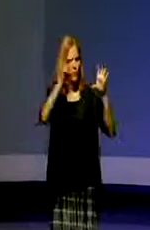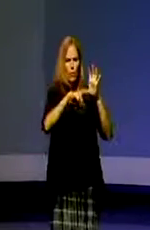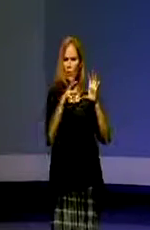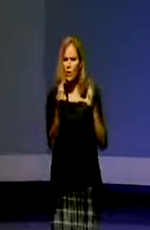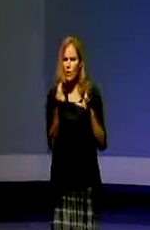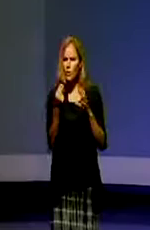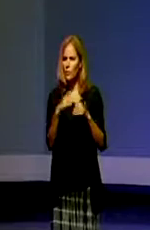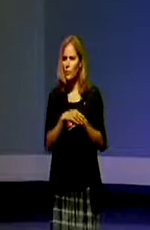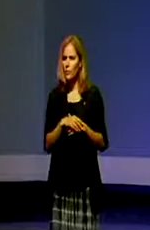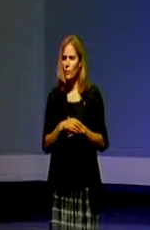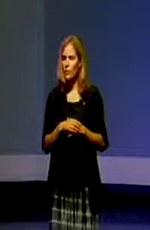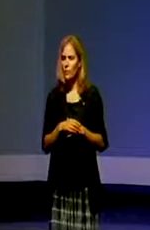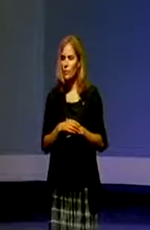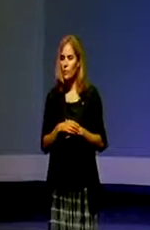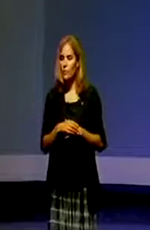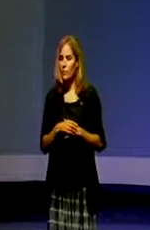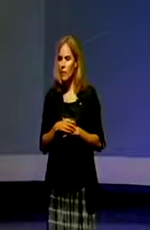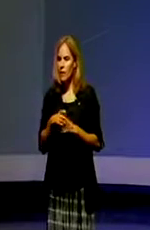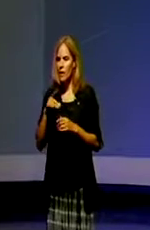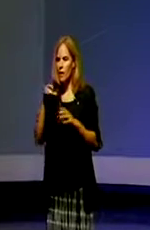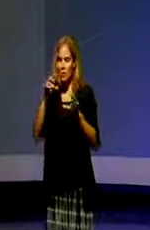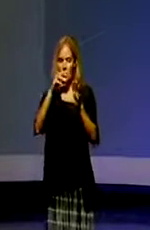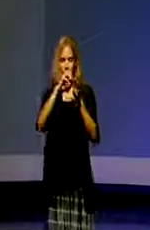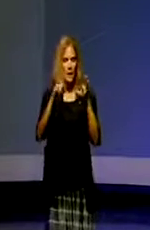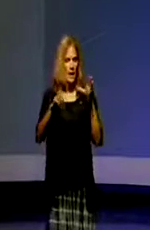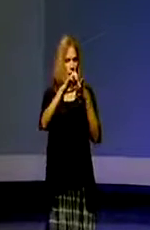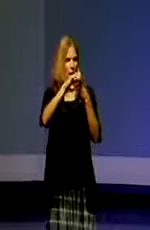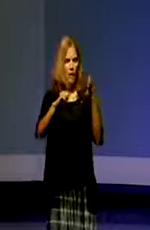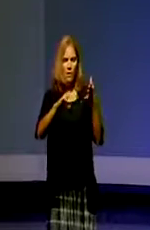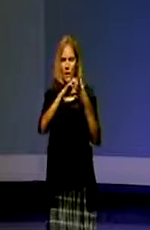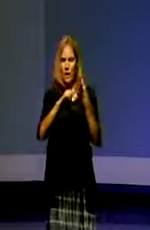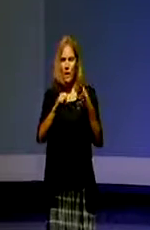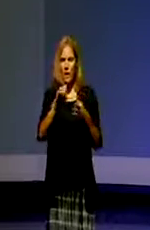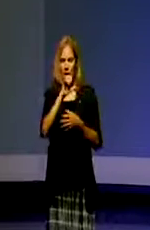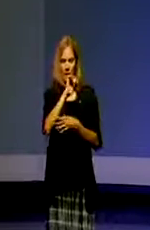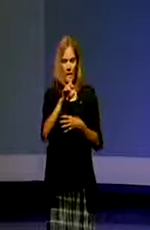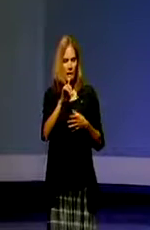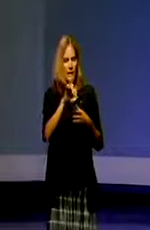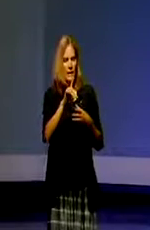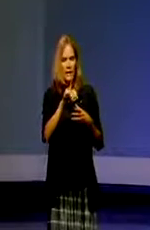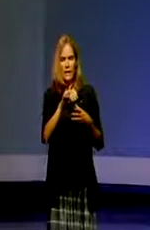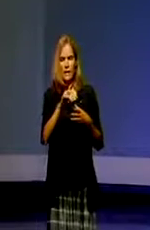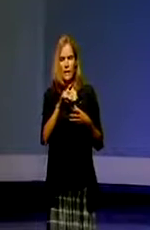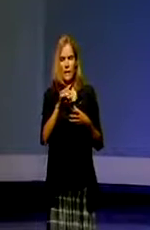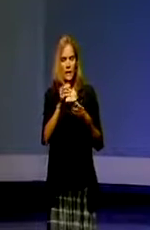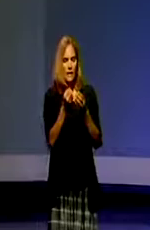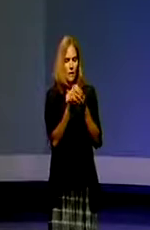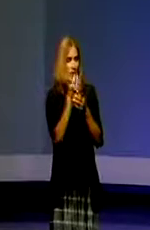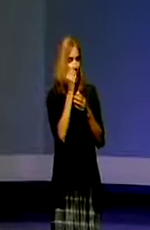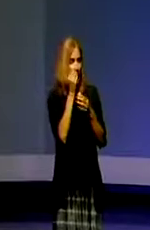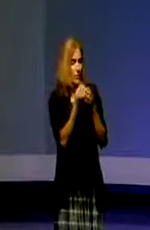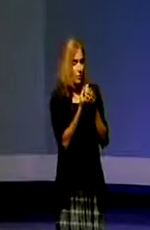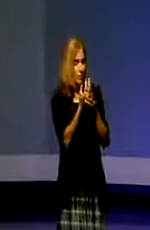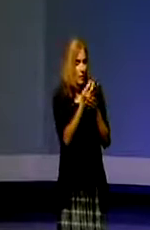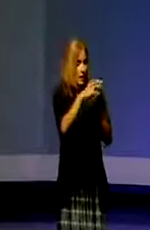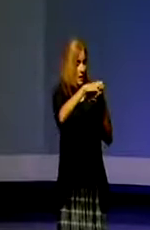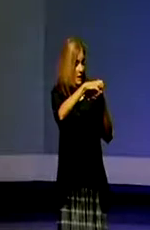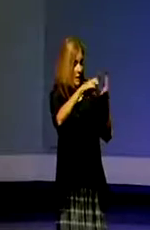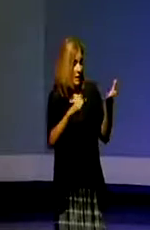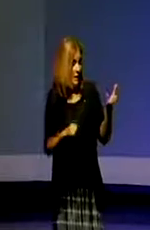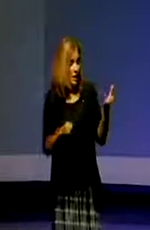bush? Well, the bird would pluck out and try to take the seed, try to take the blooms, and would try